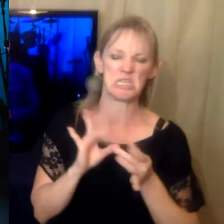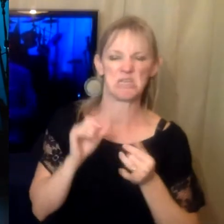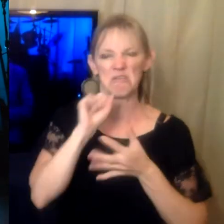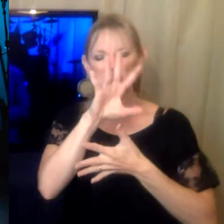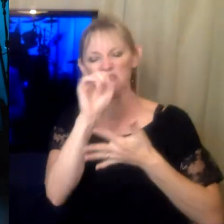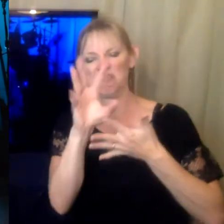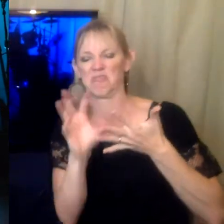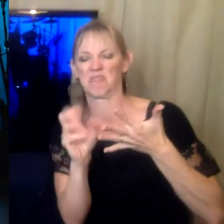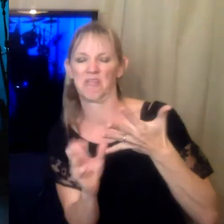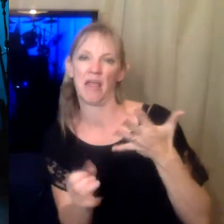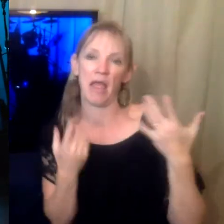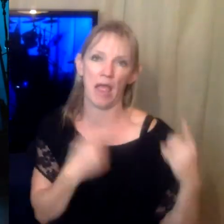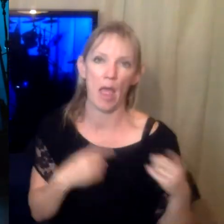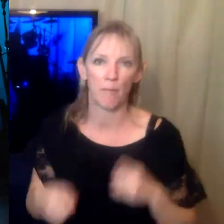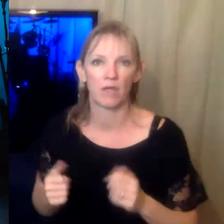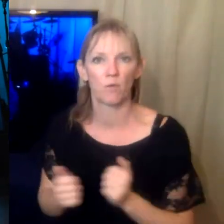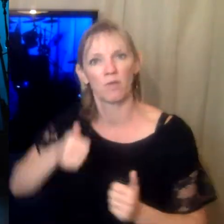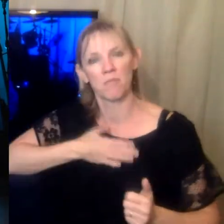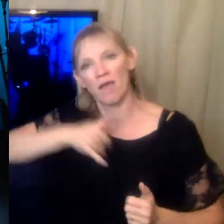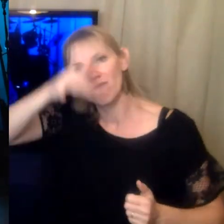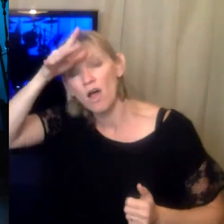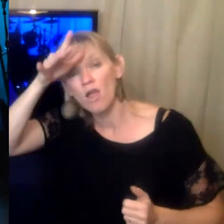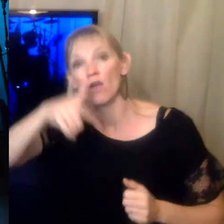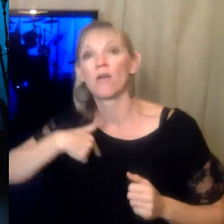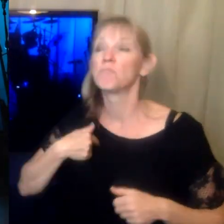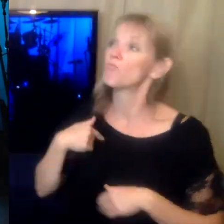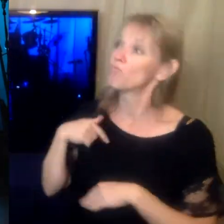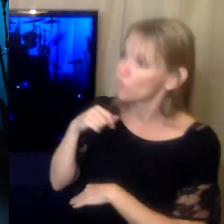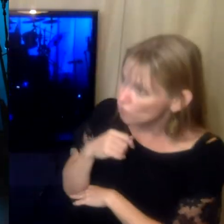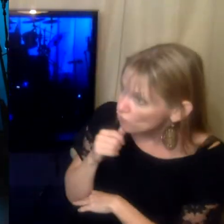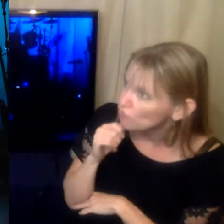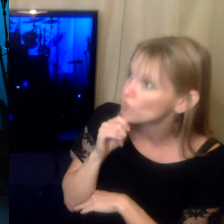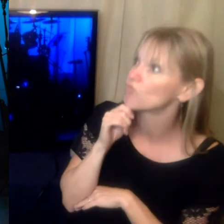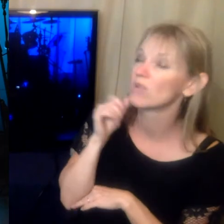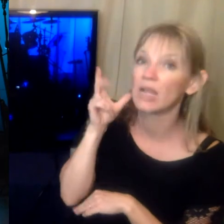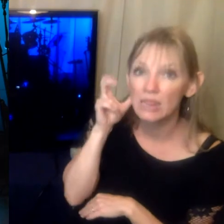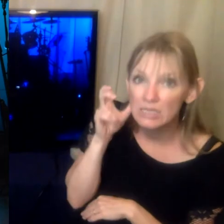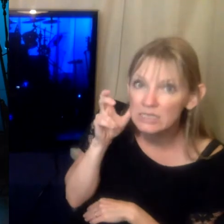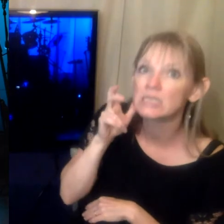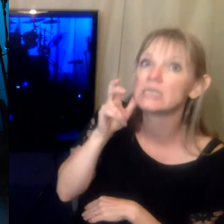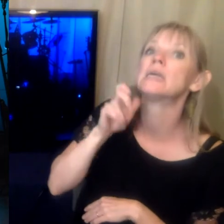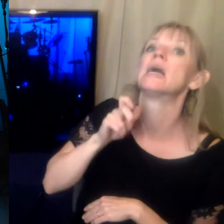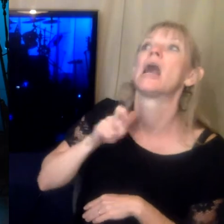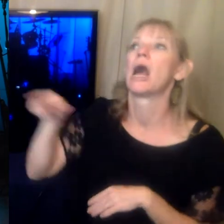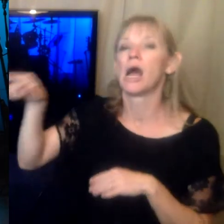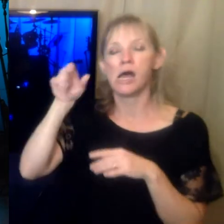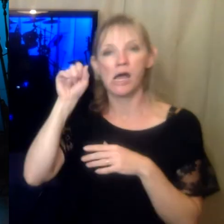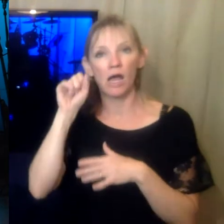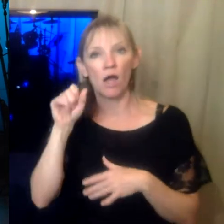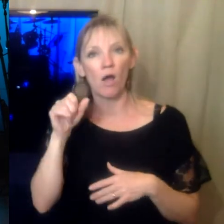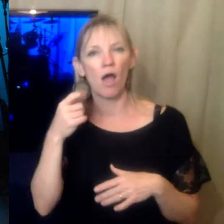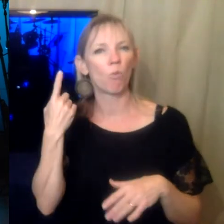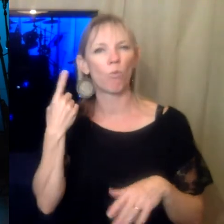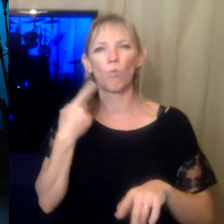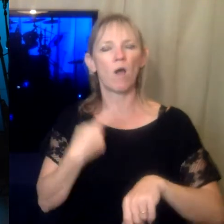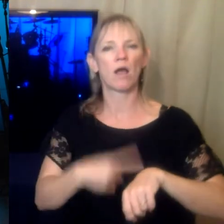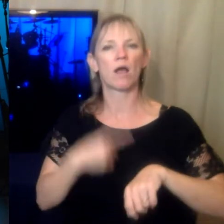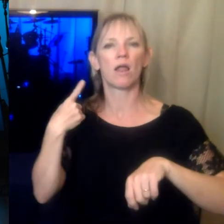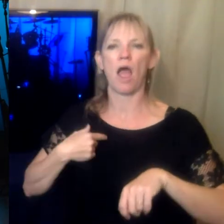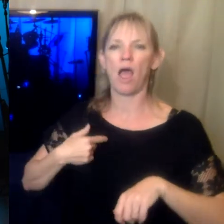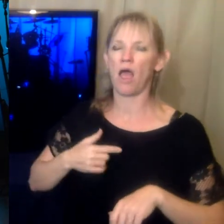list. It was very long, and I just listened. And he went through that. And at one point, I just was guided to tell